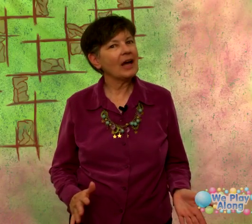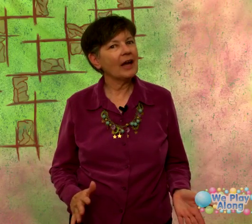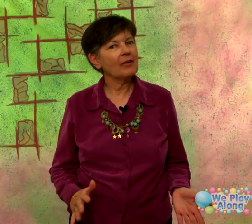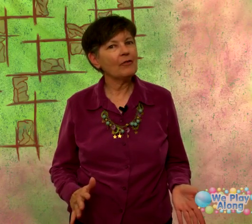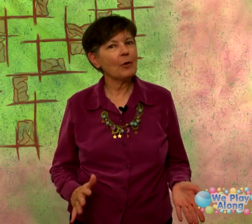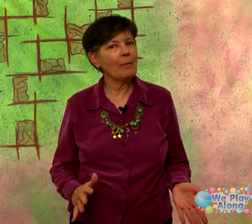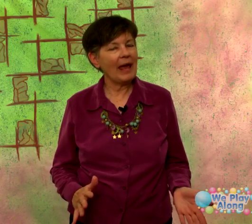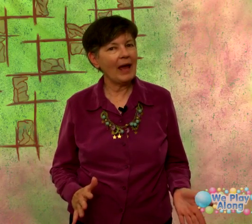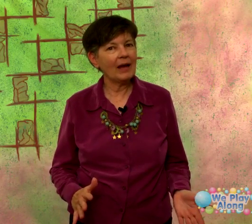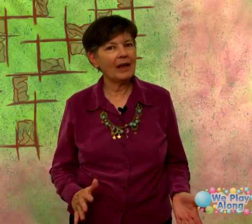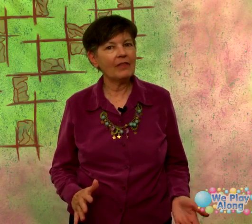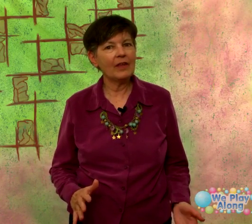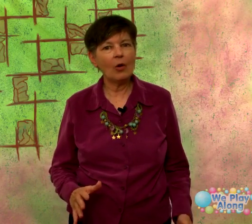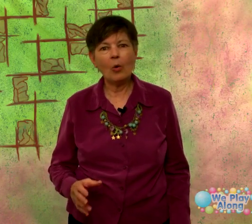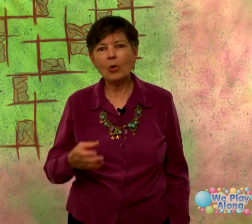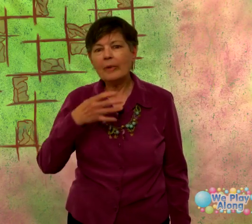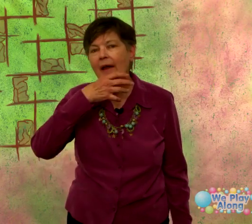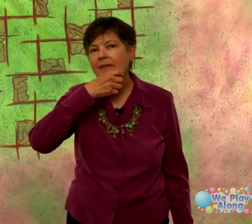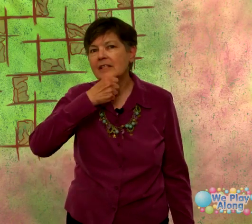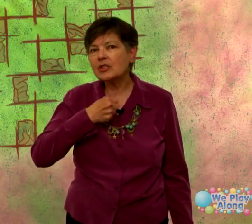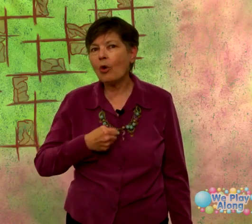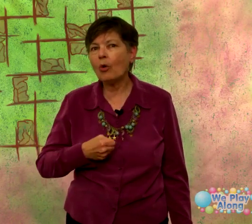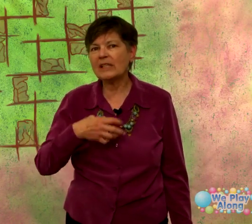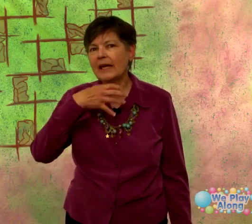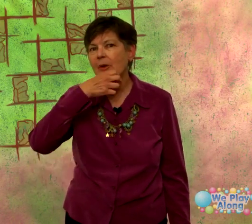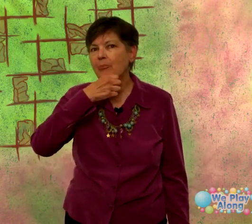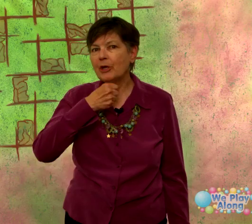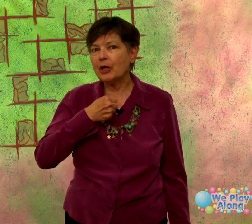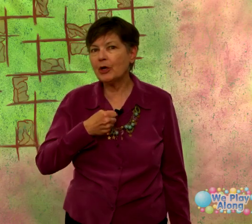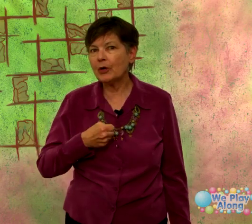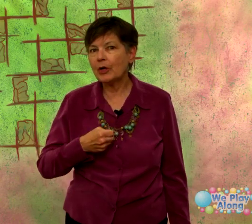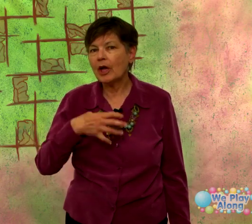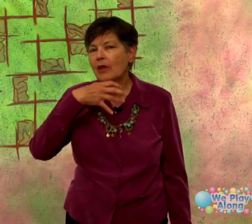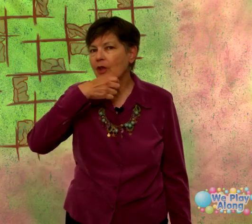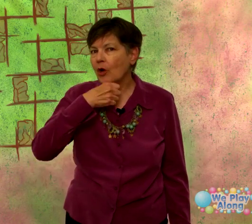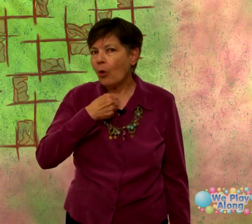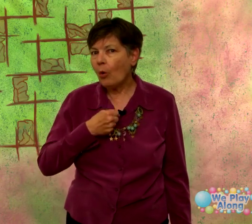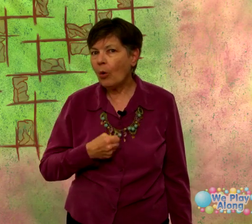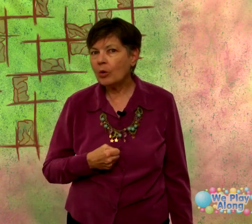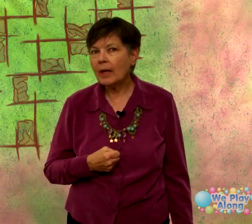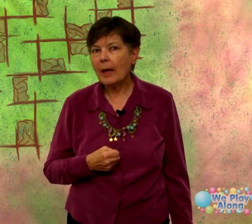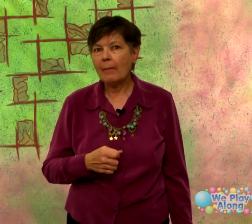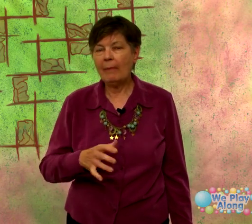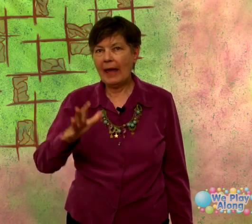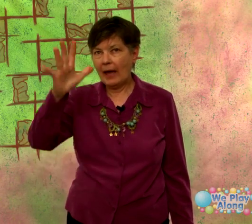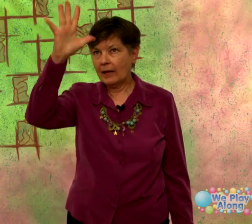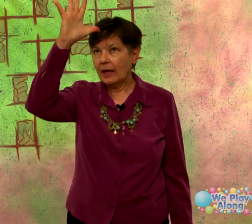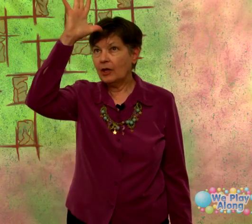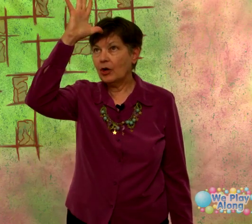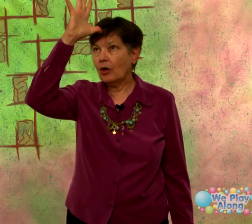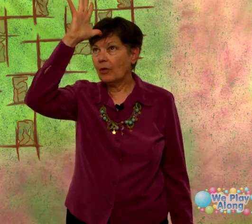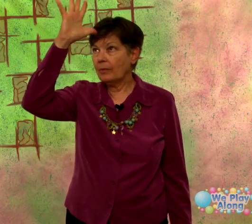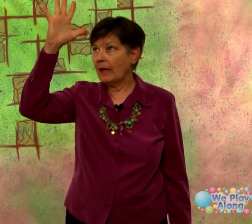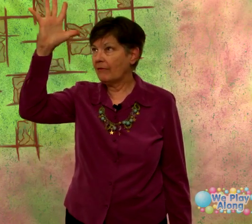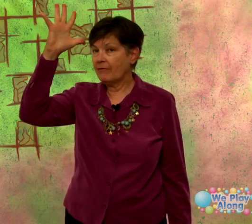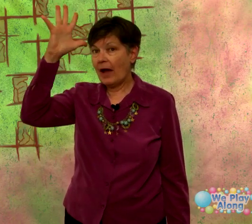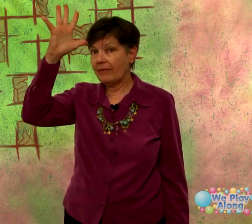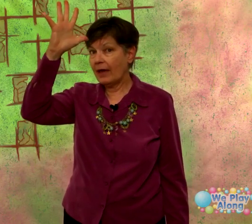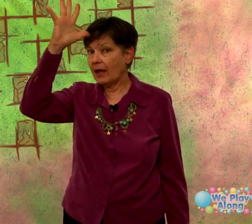sign for man, like the old man. And this is old, it's like a beard. The old man, you go make a 5-hand, you